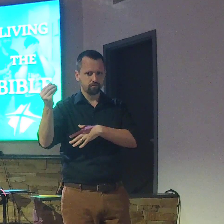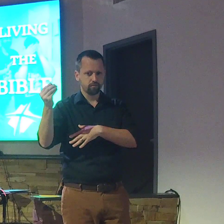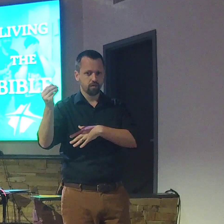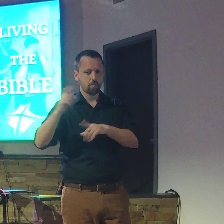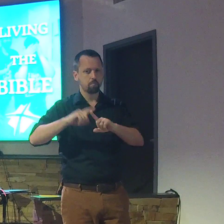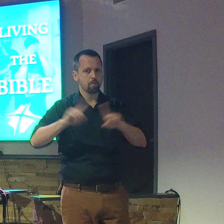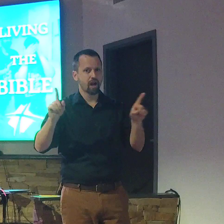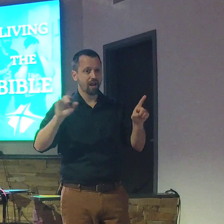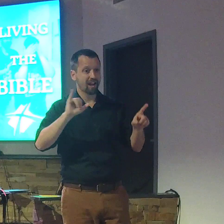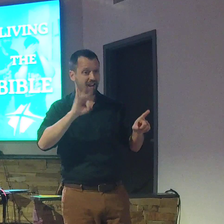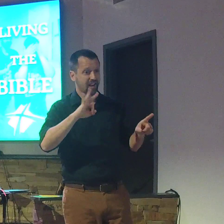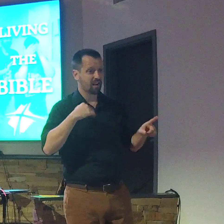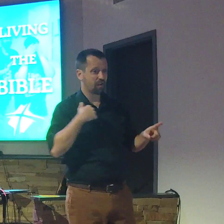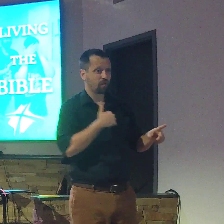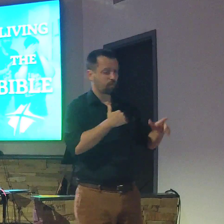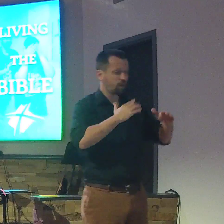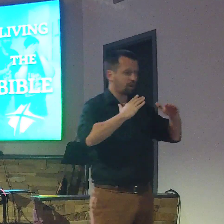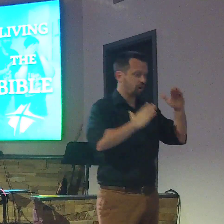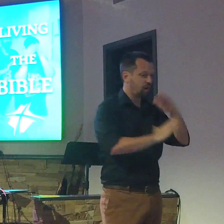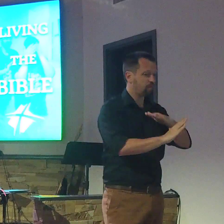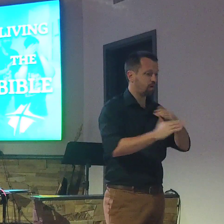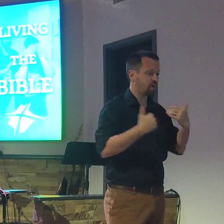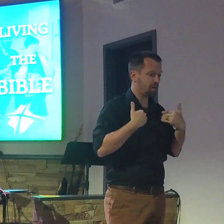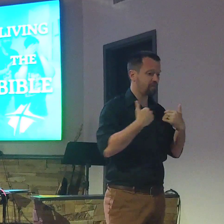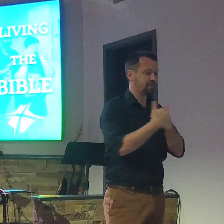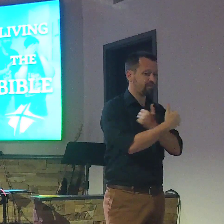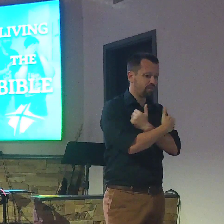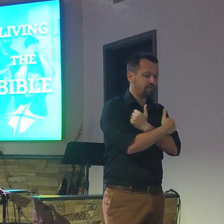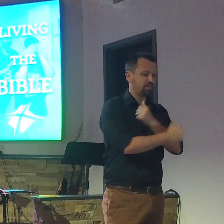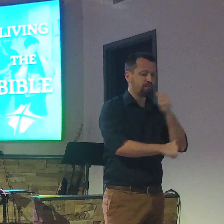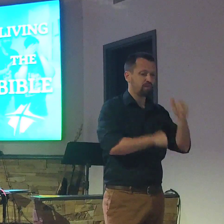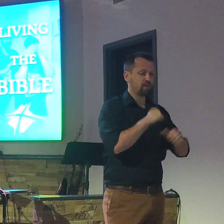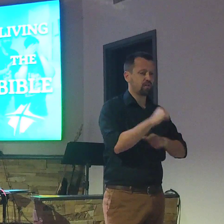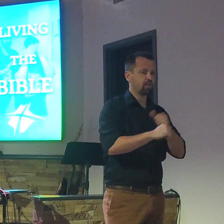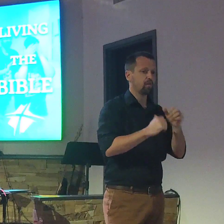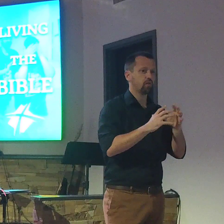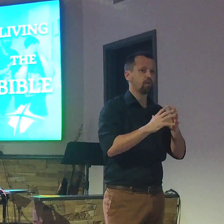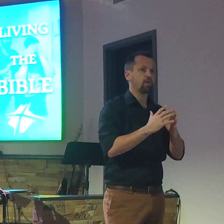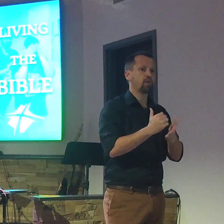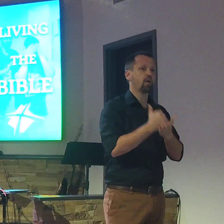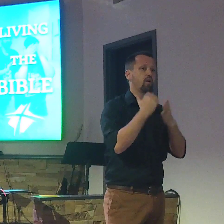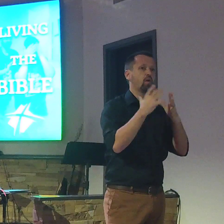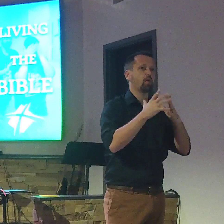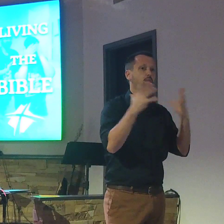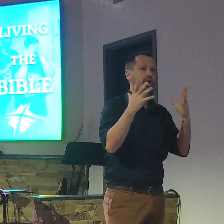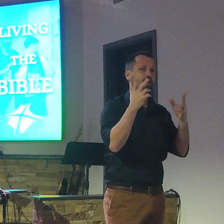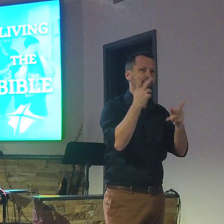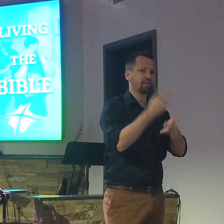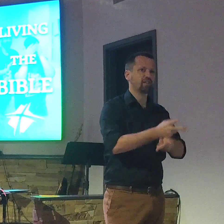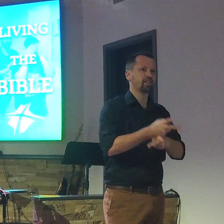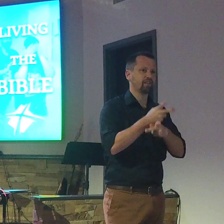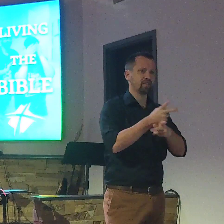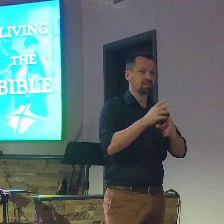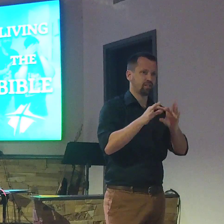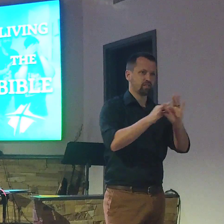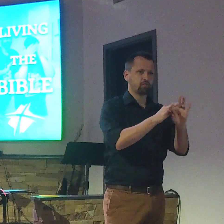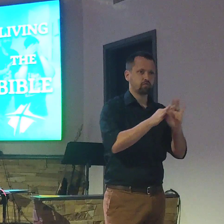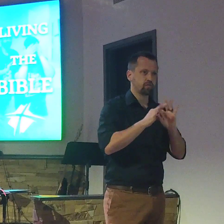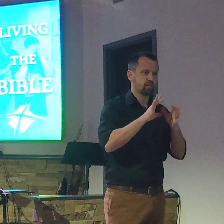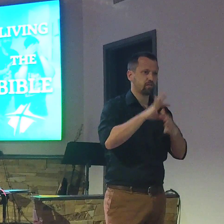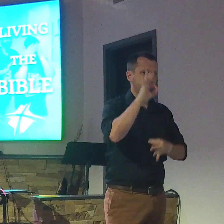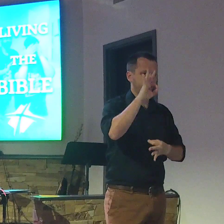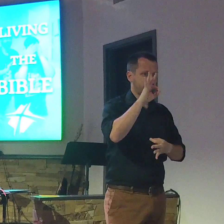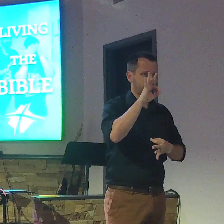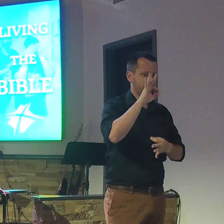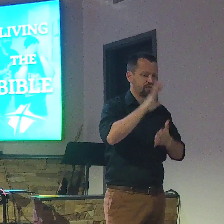But if we have humility and we have love for one another, it will do much to keep the unity of the Spirit and the bond of peace. Amen?